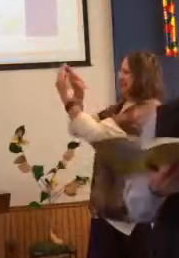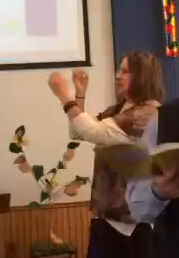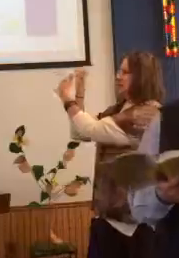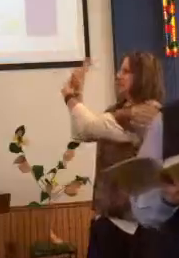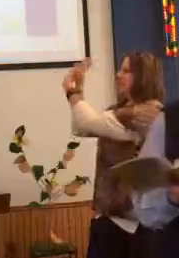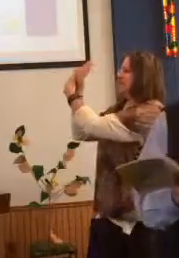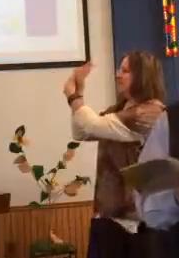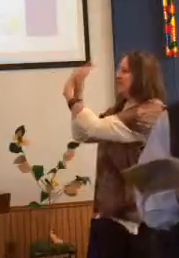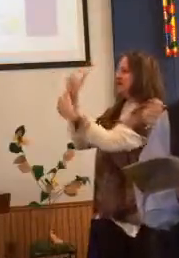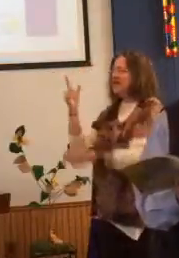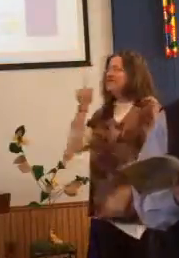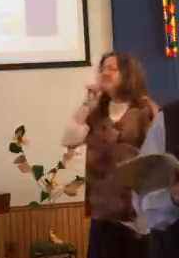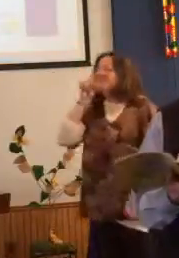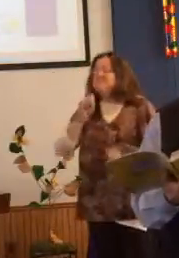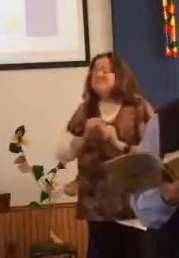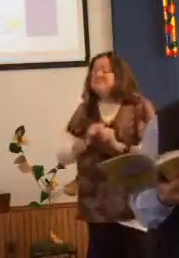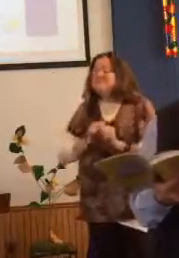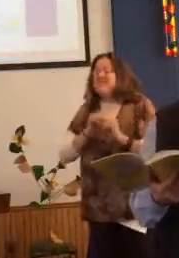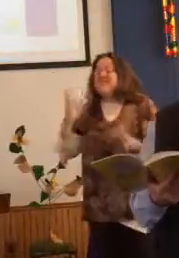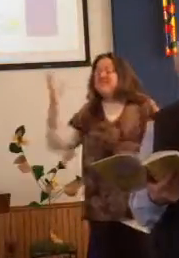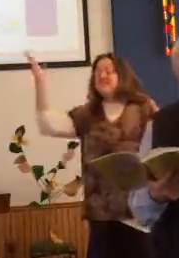doesn't matter."